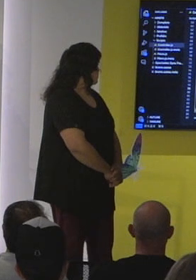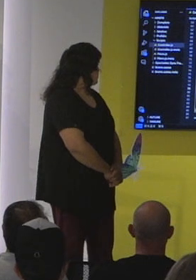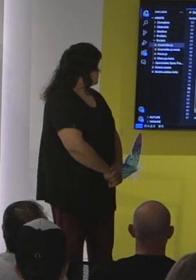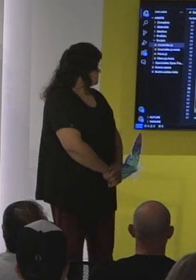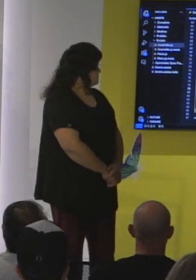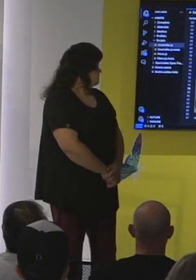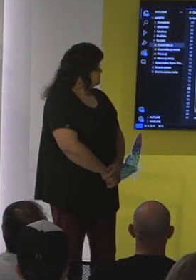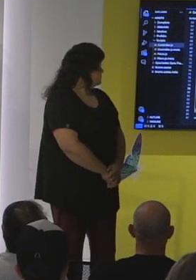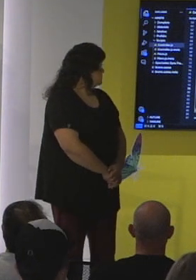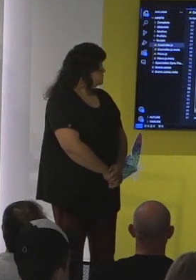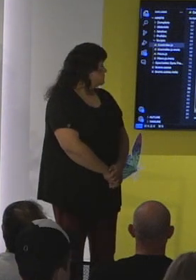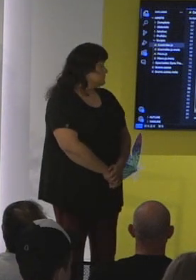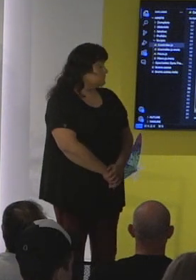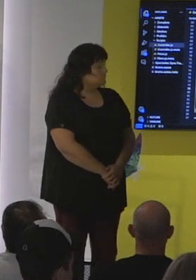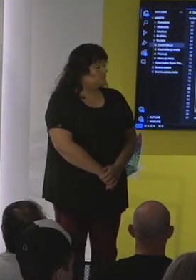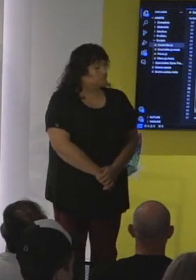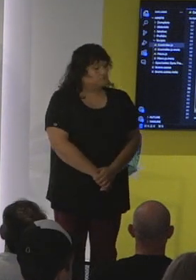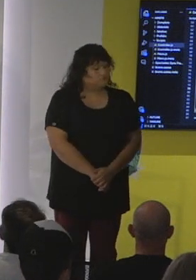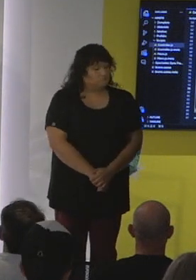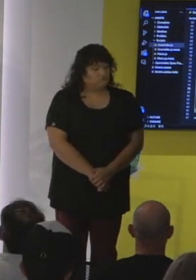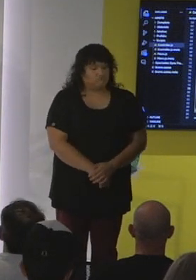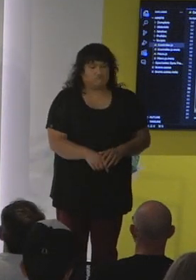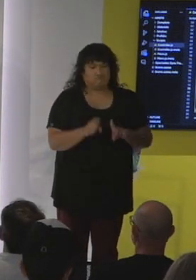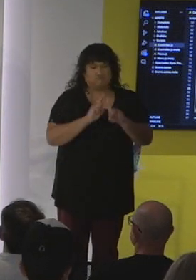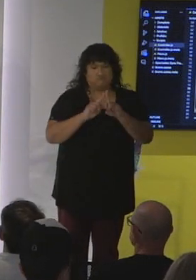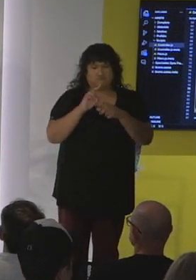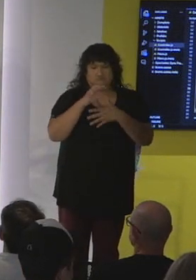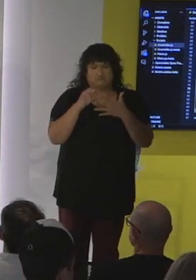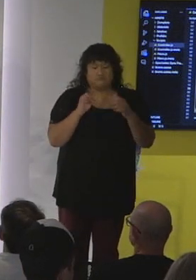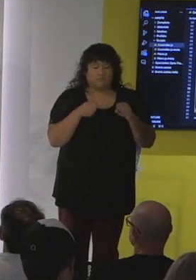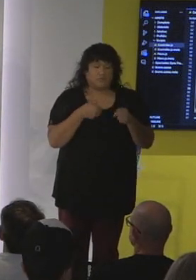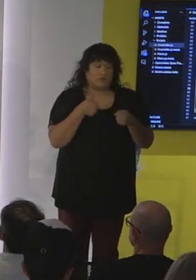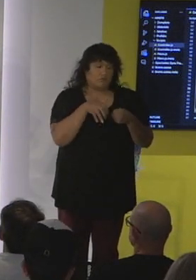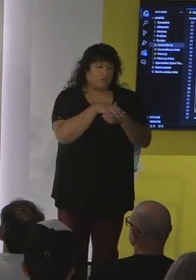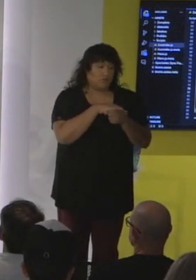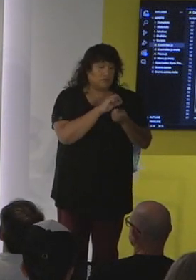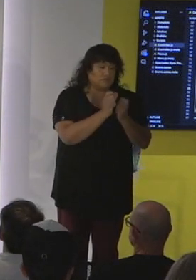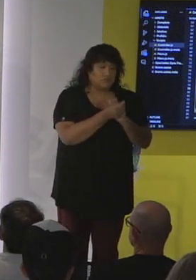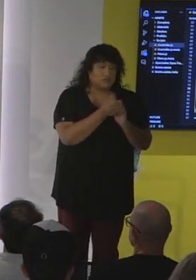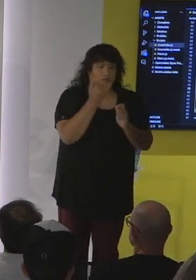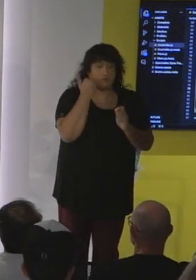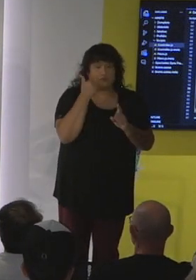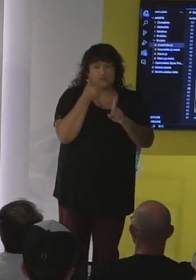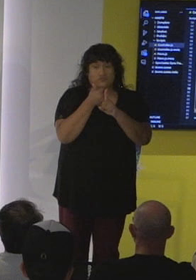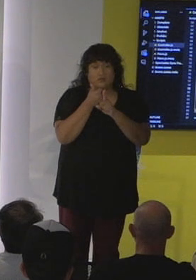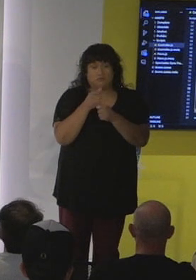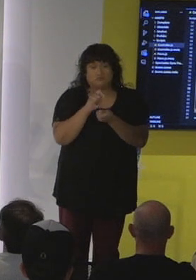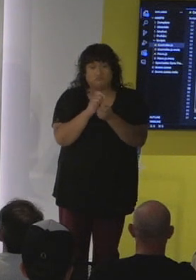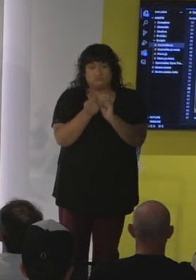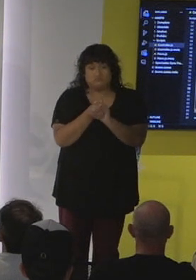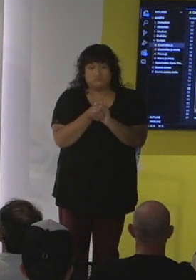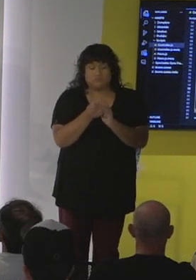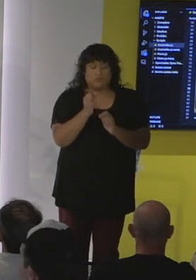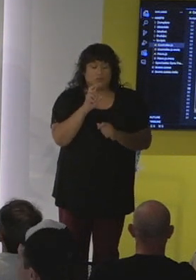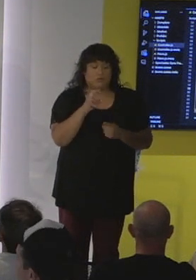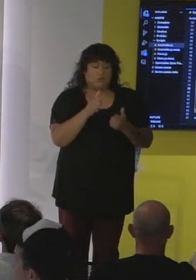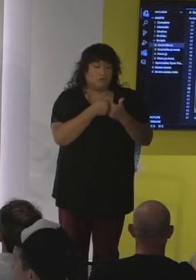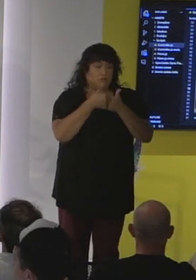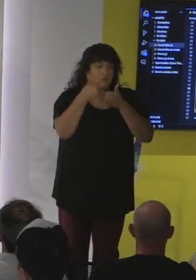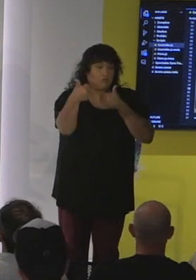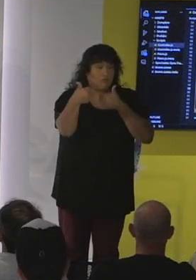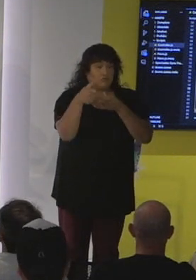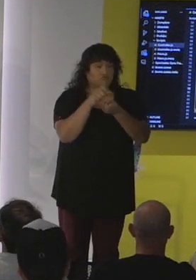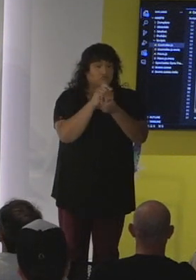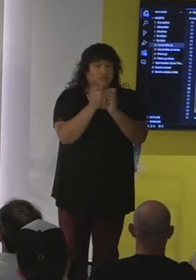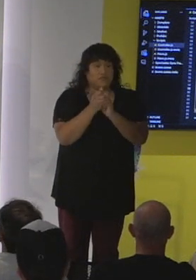change. There's different options here. You can have on local change if you just want to respond yourself. There's also on remote change if you only